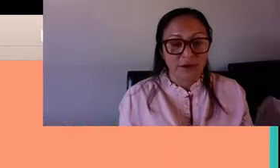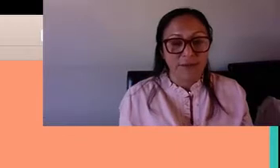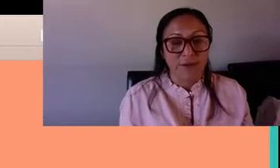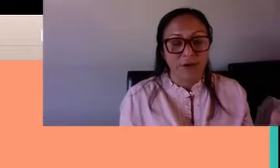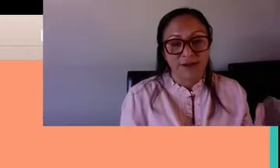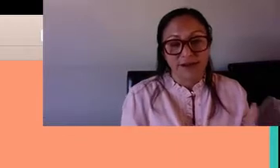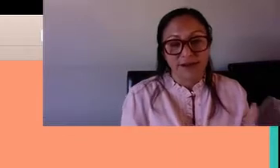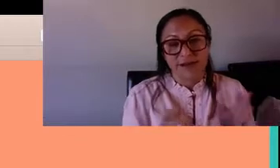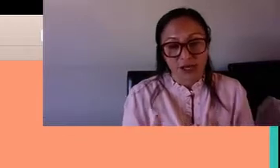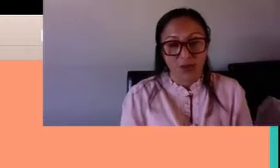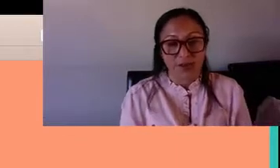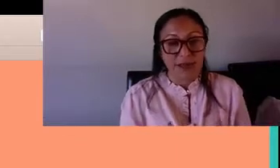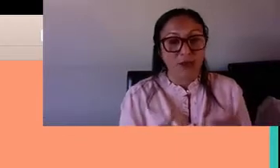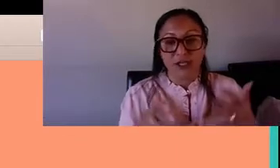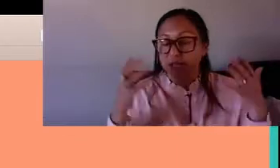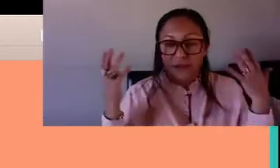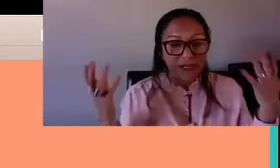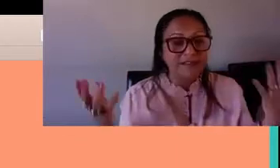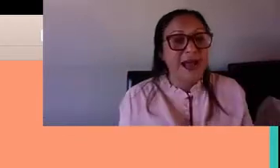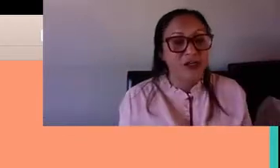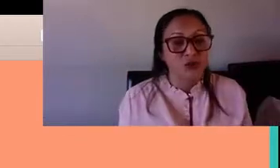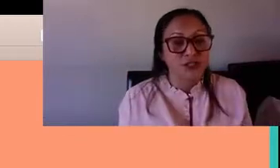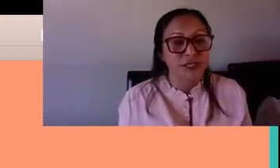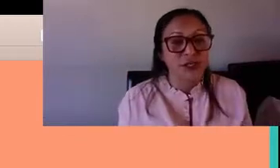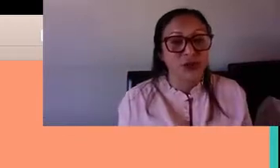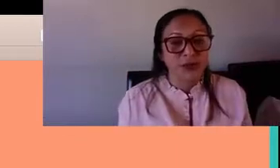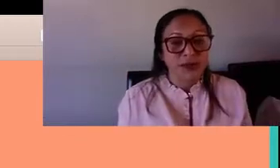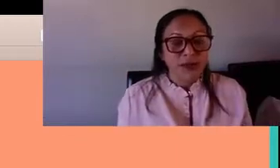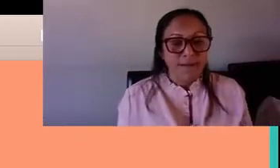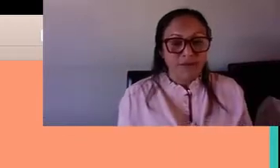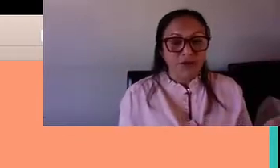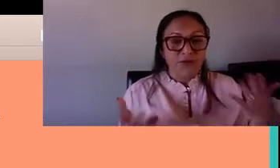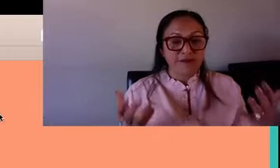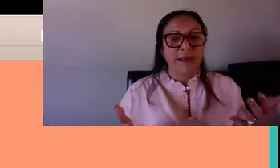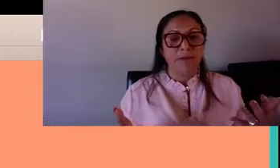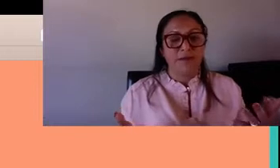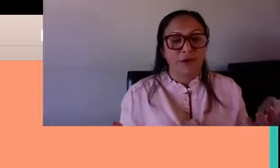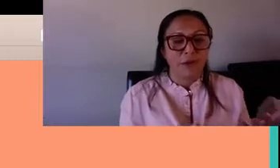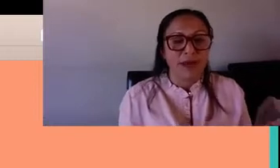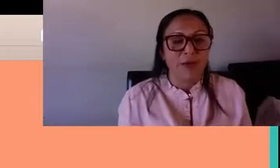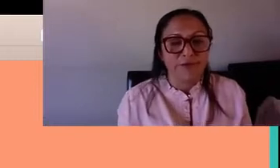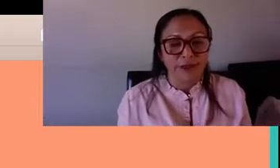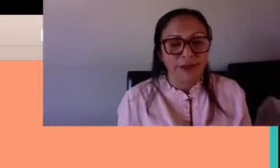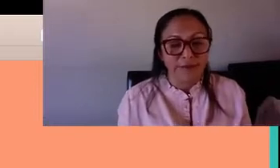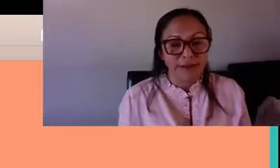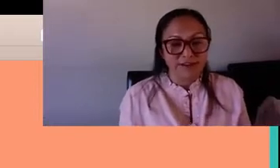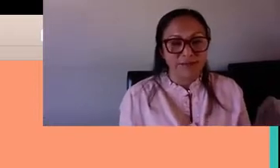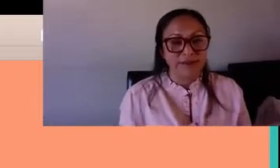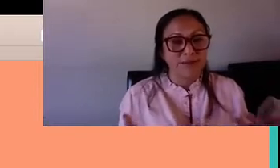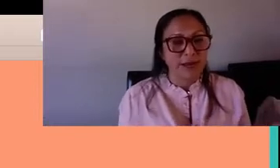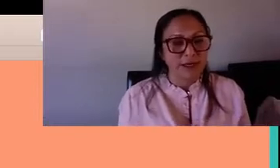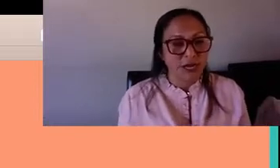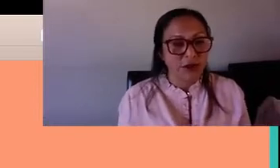very important to continue with the language that is natural to you. So for example, if we were working with a family